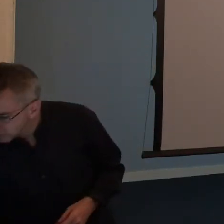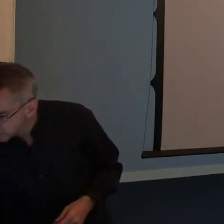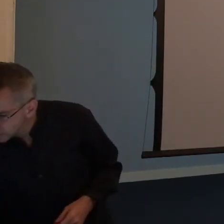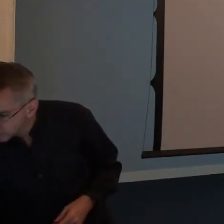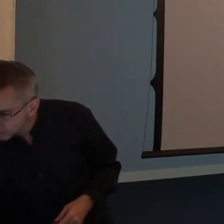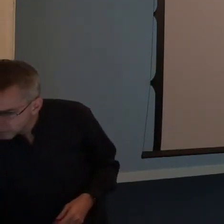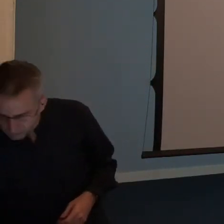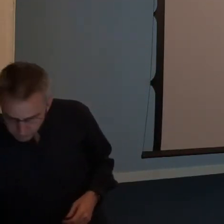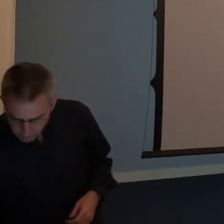to less strongly.